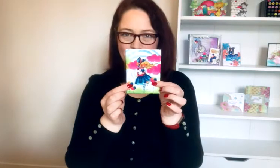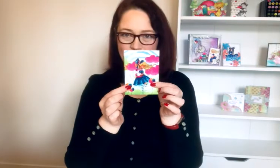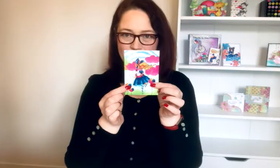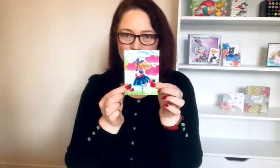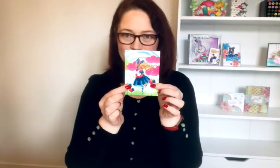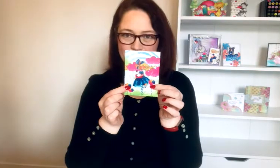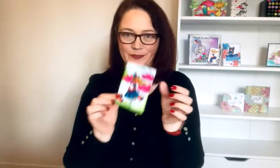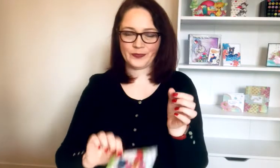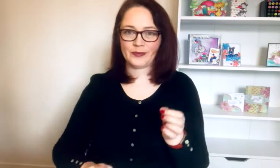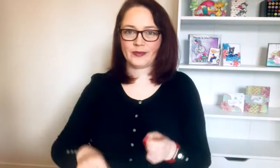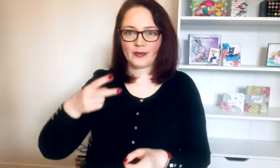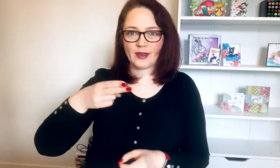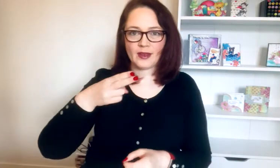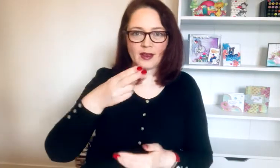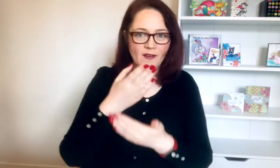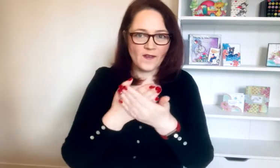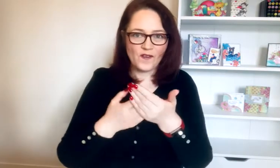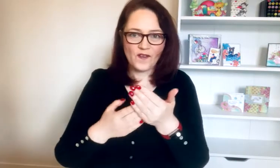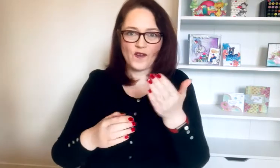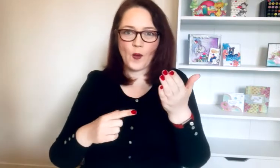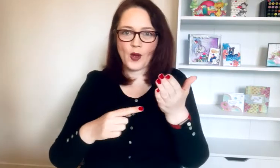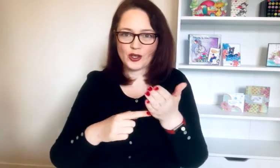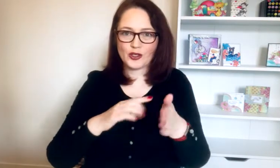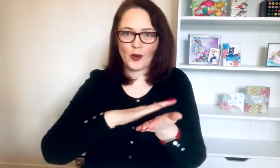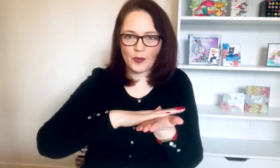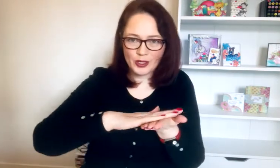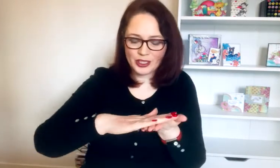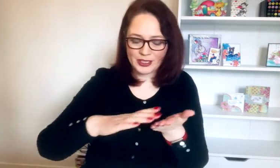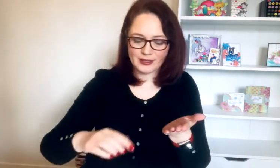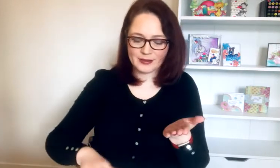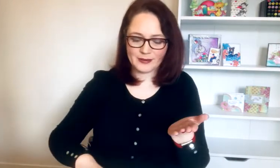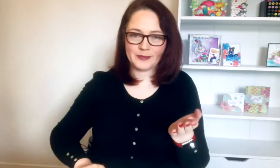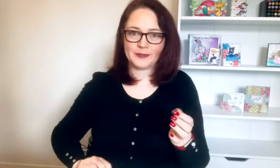So first of all, I've taken a topper and I've cut that from the topper sheet that we saw earlier.